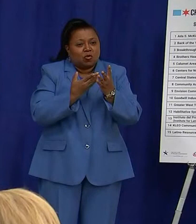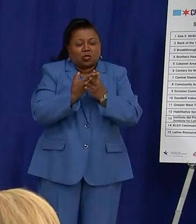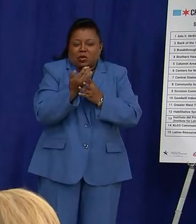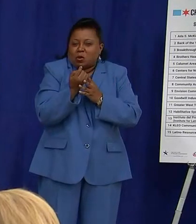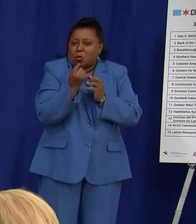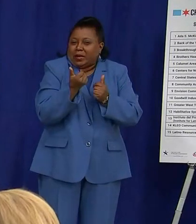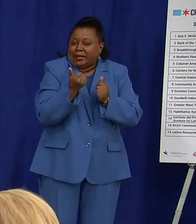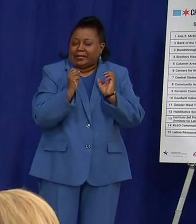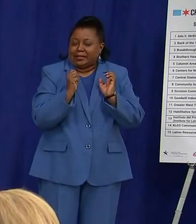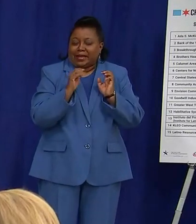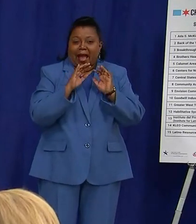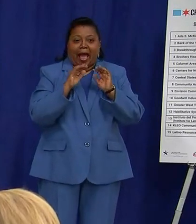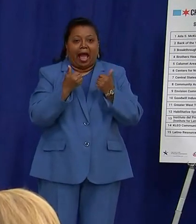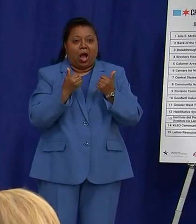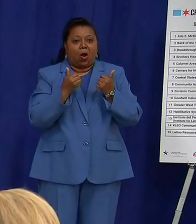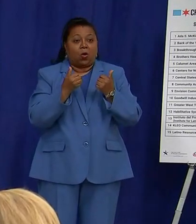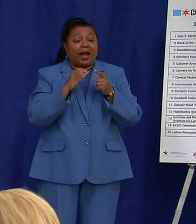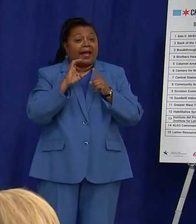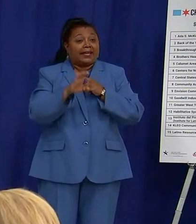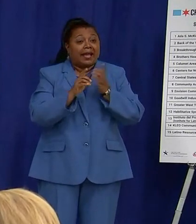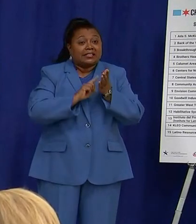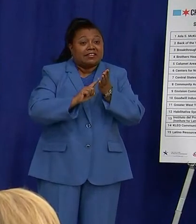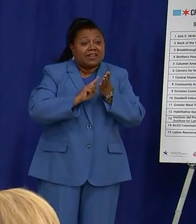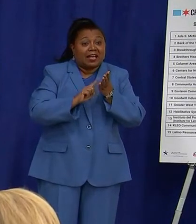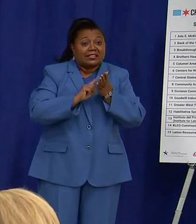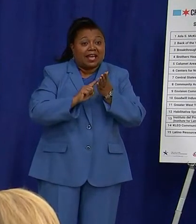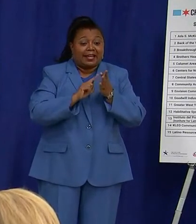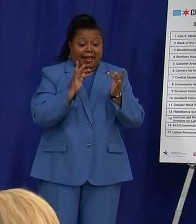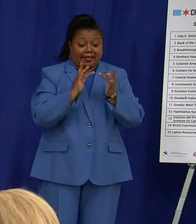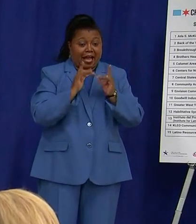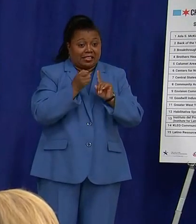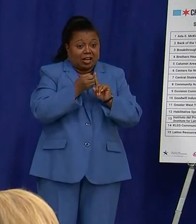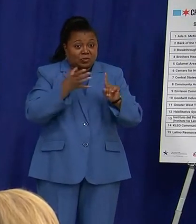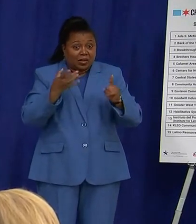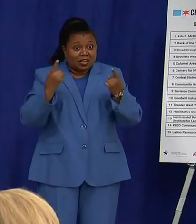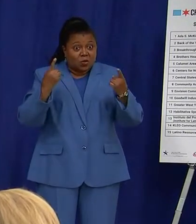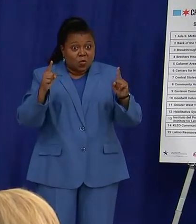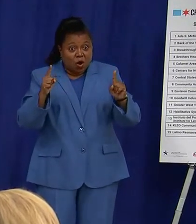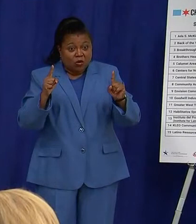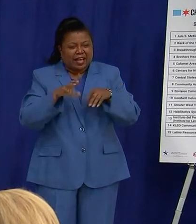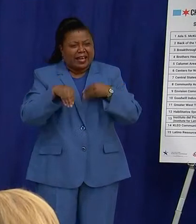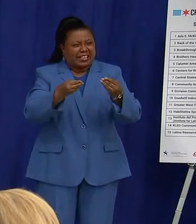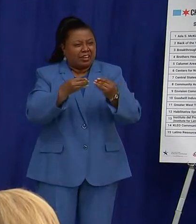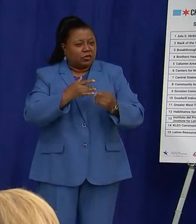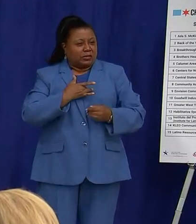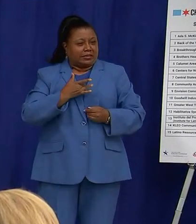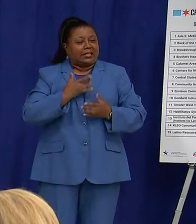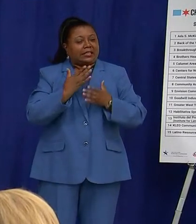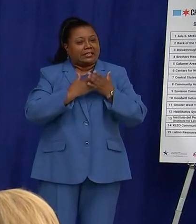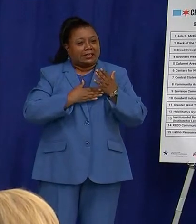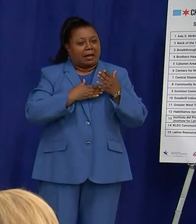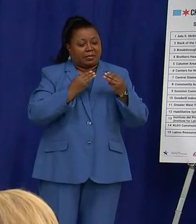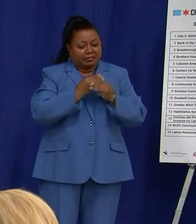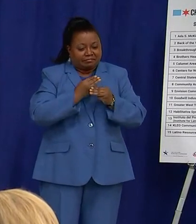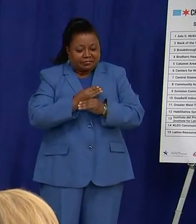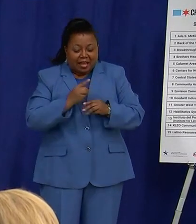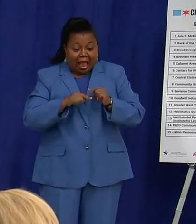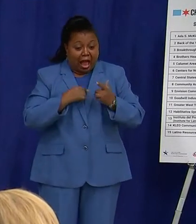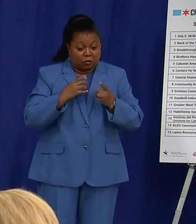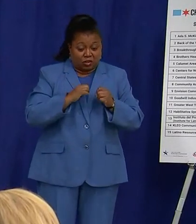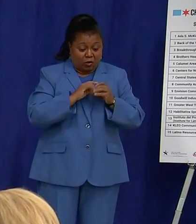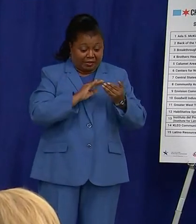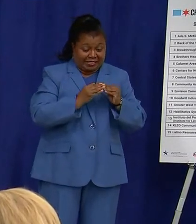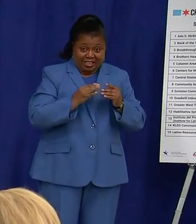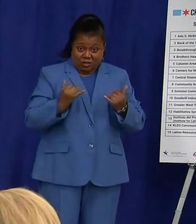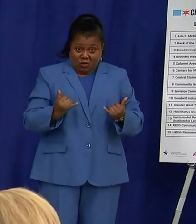through just quickly how case investigation and contact tracing works, and give you a sense of some of the metrics of where we are